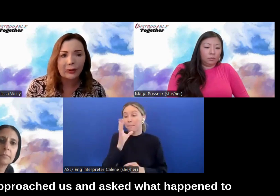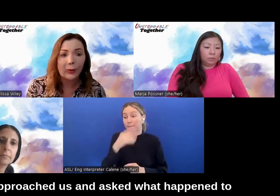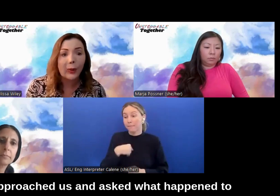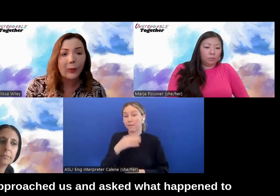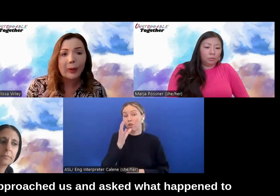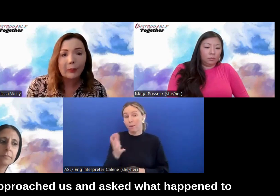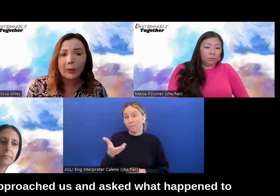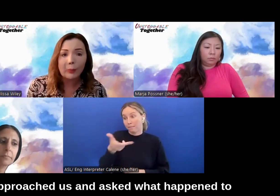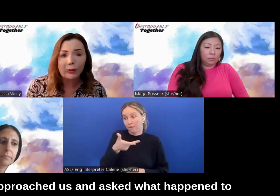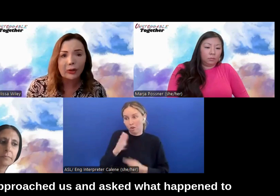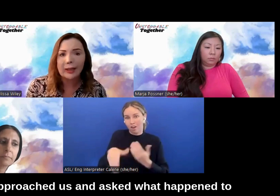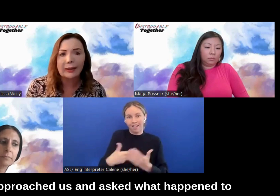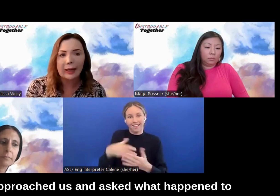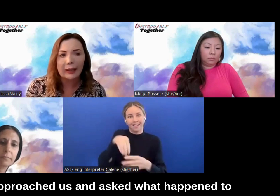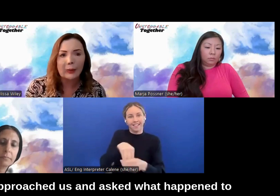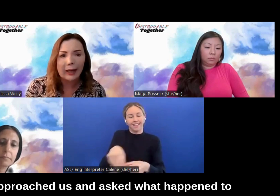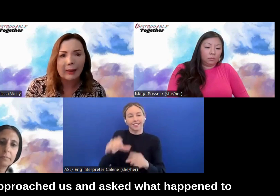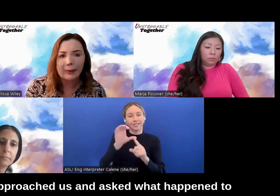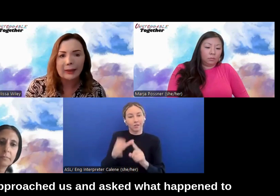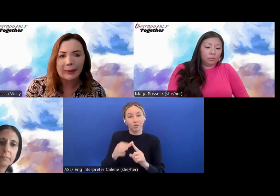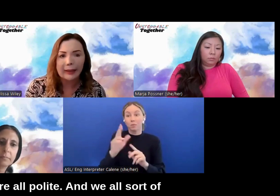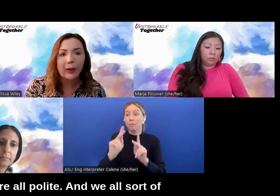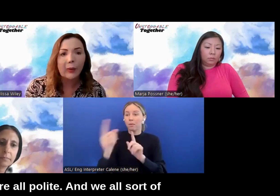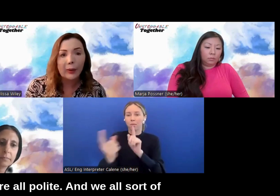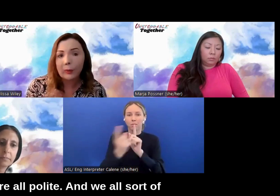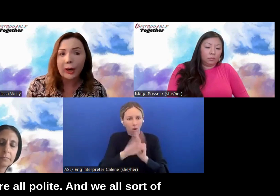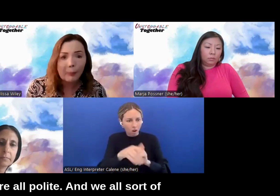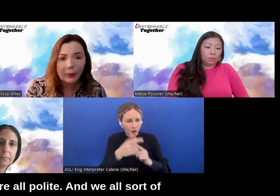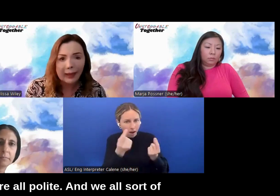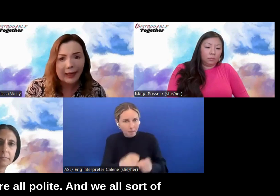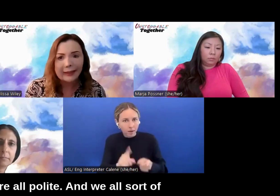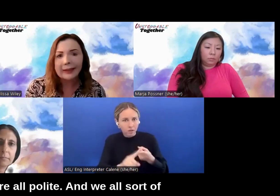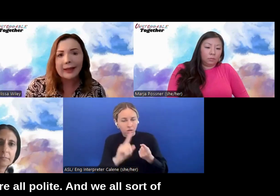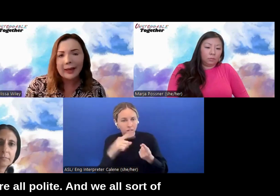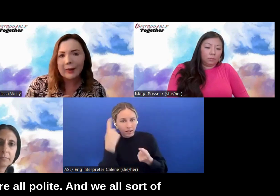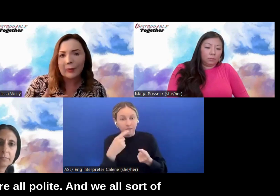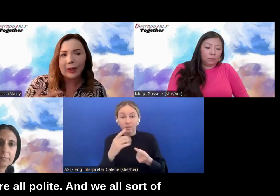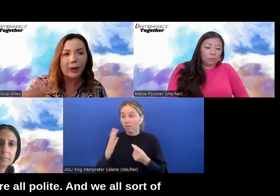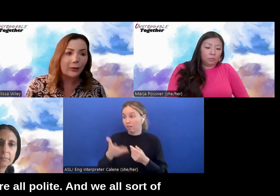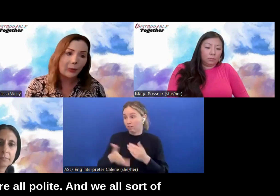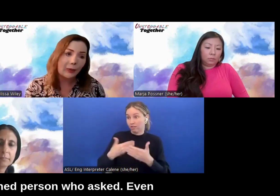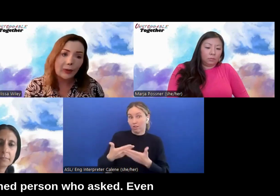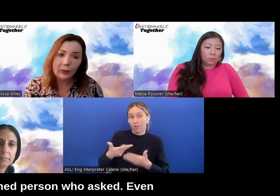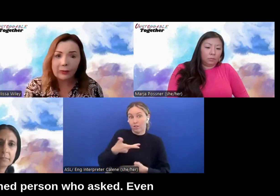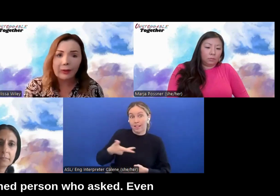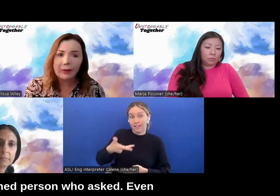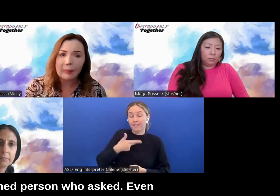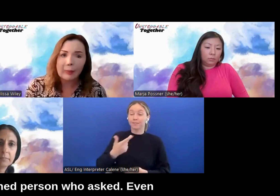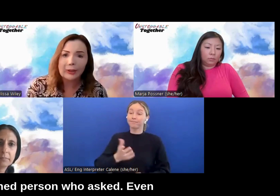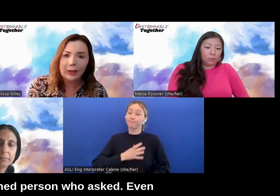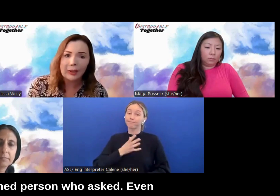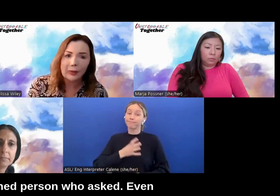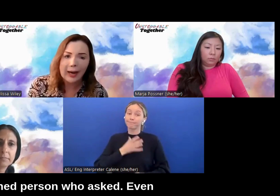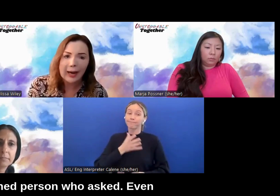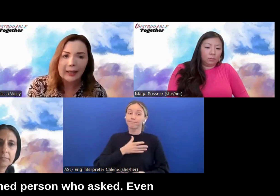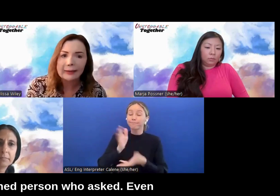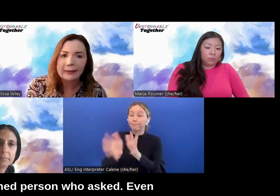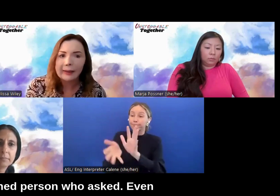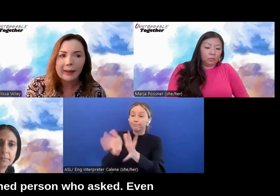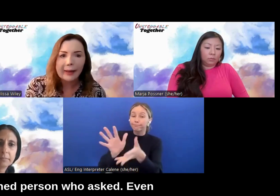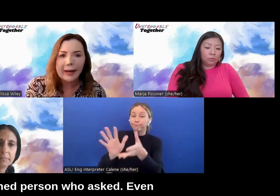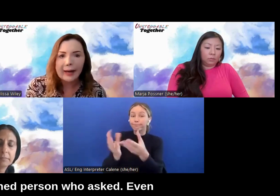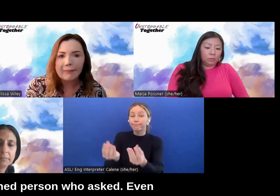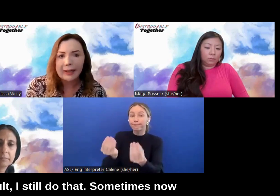culture. So when people approached us and asked what happened to me, we were all polite, and we all sort of soothed the person who